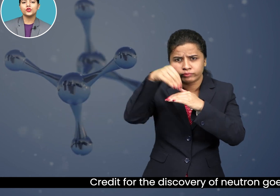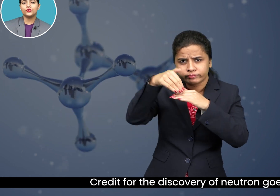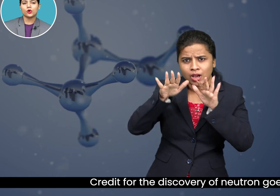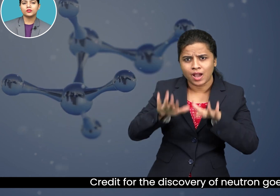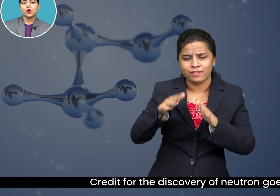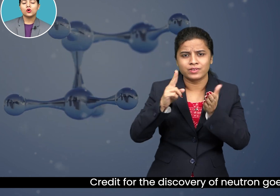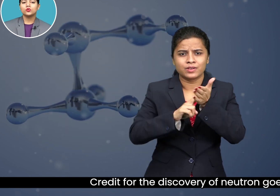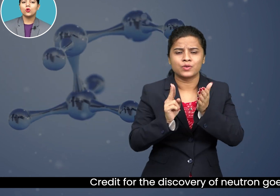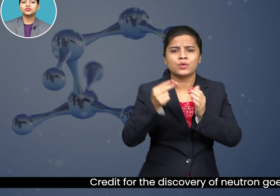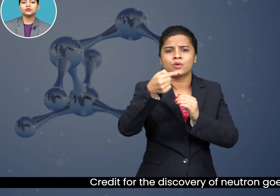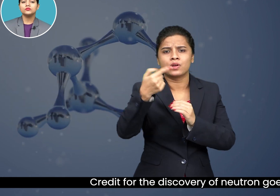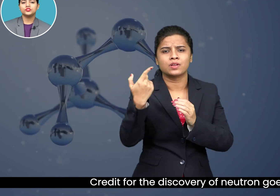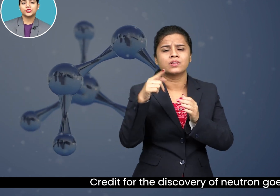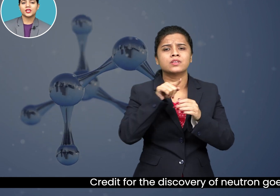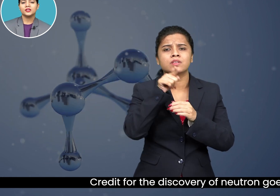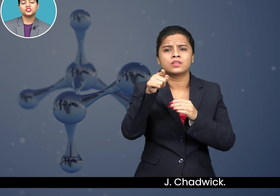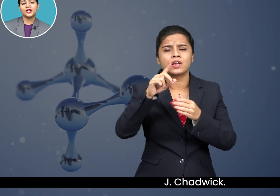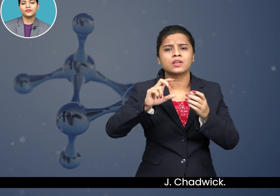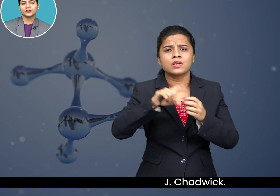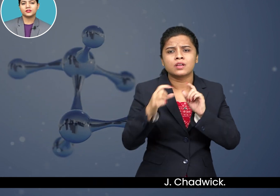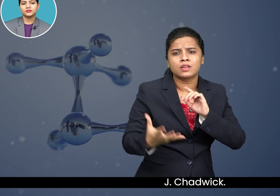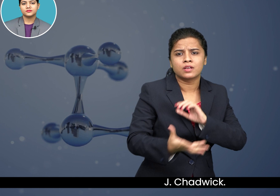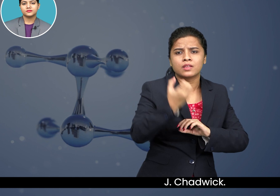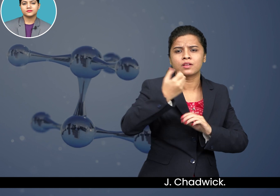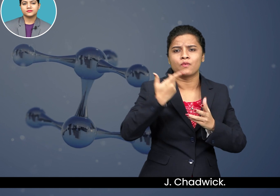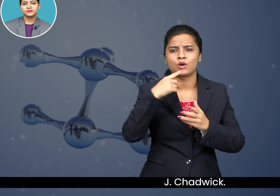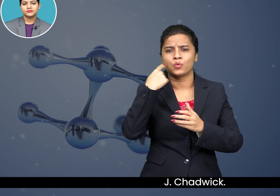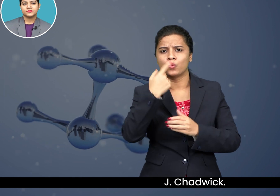of neutron goes to J. Chadwick.